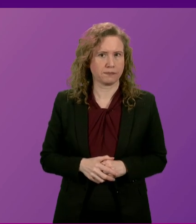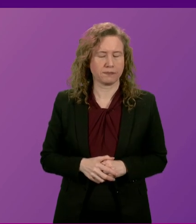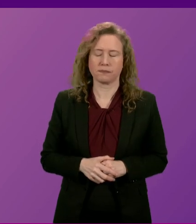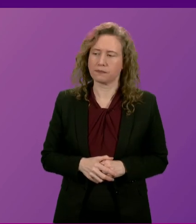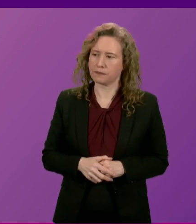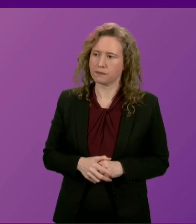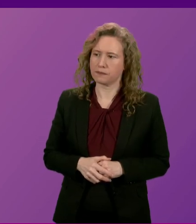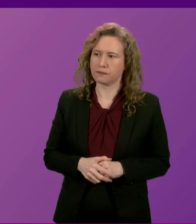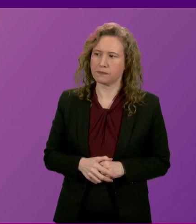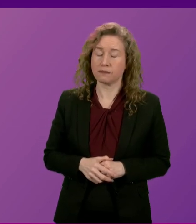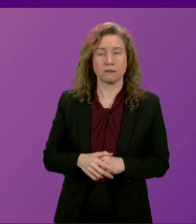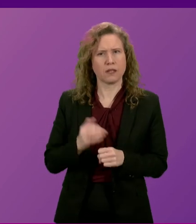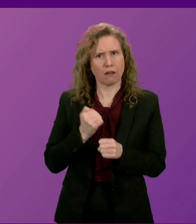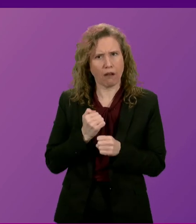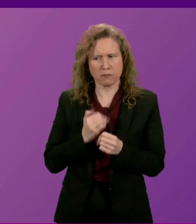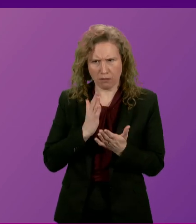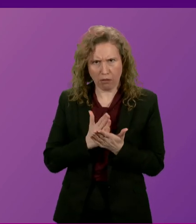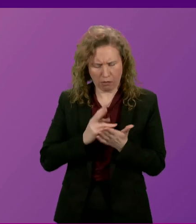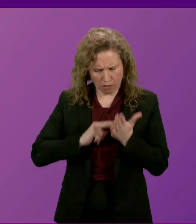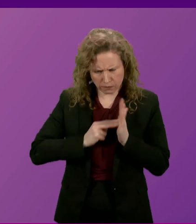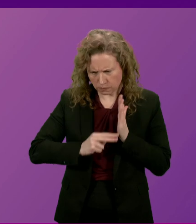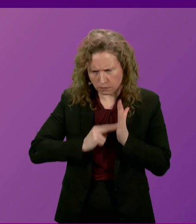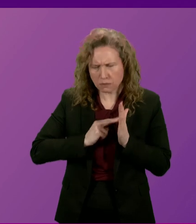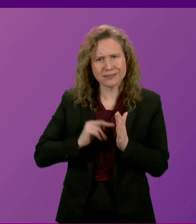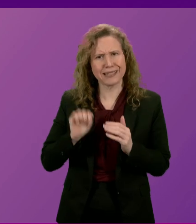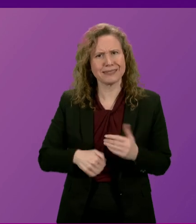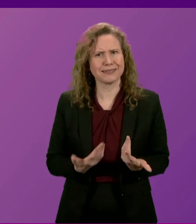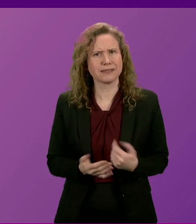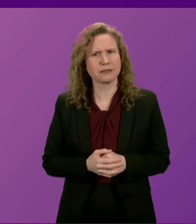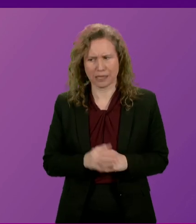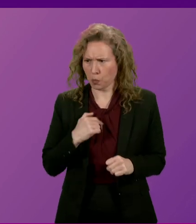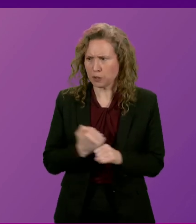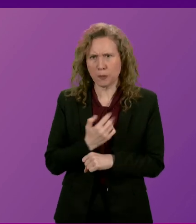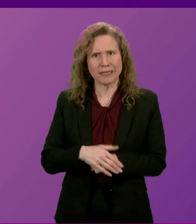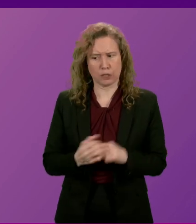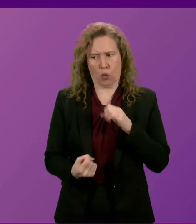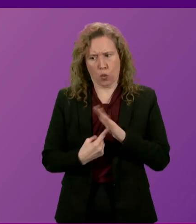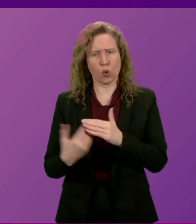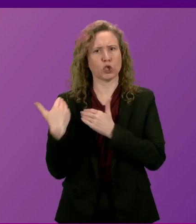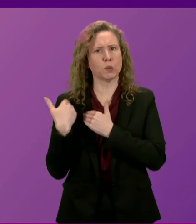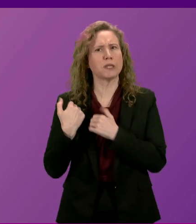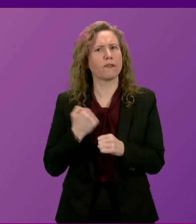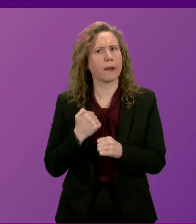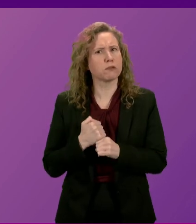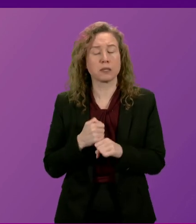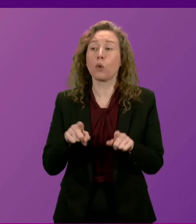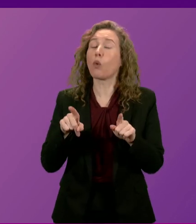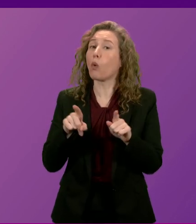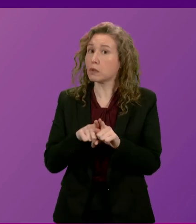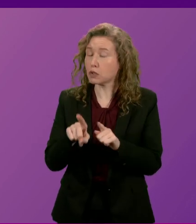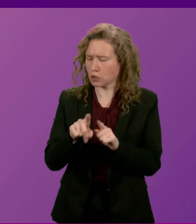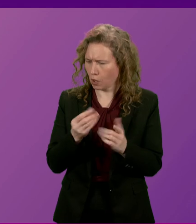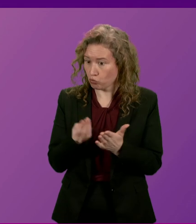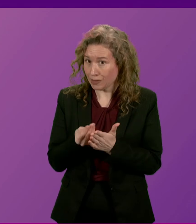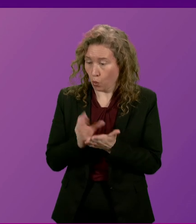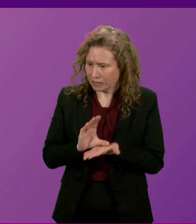The government is putting in place the planning to do exactly that. That is the core duty of government. We're also putting in place the resources